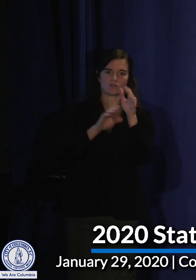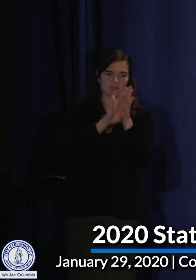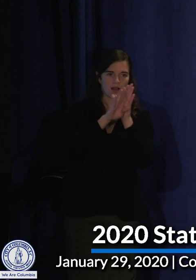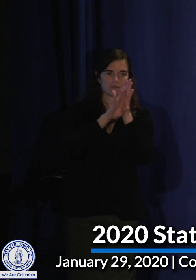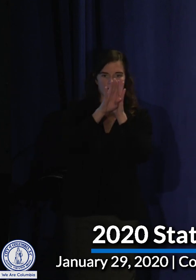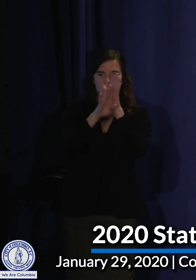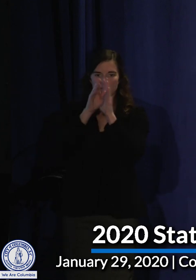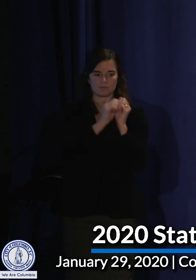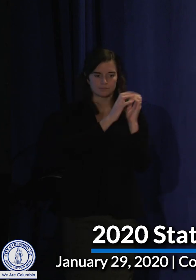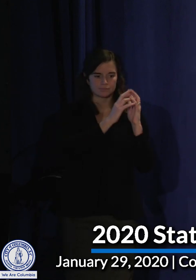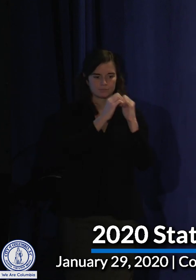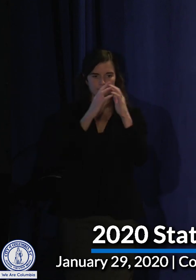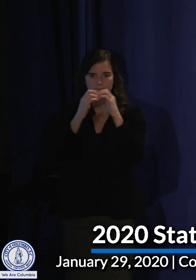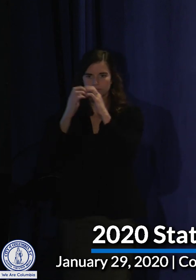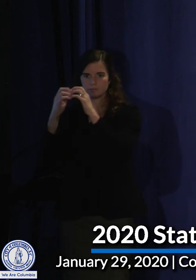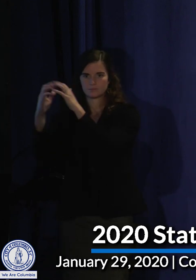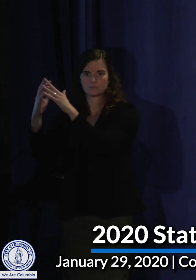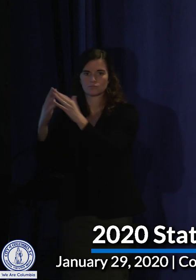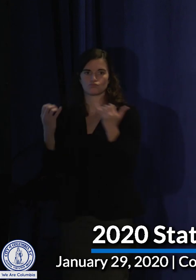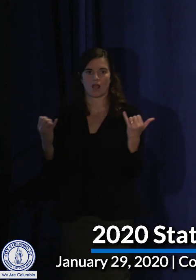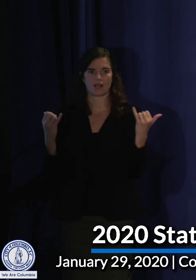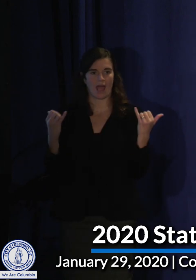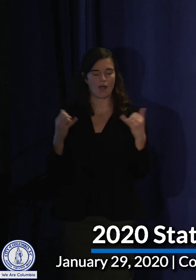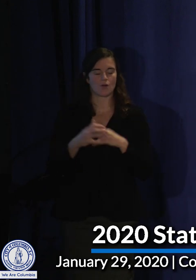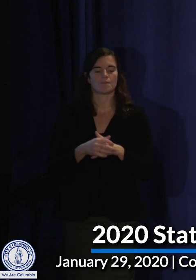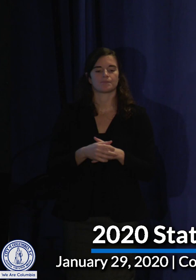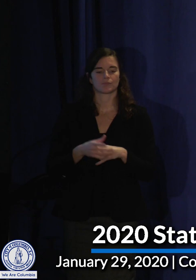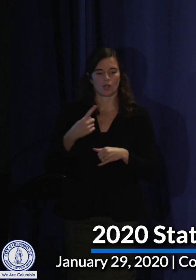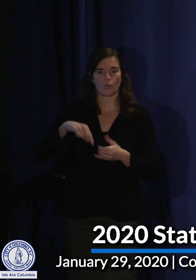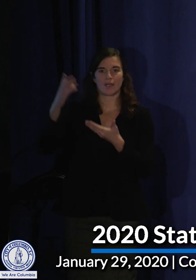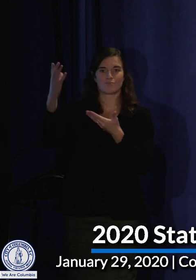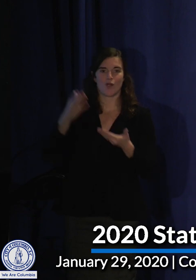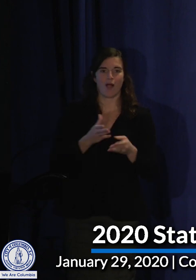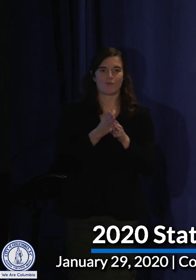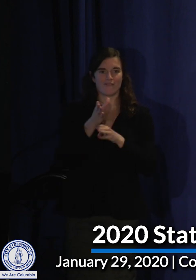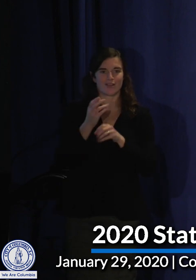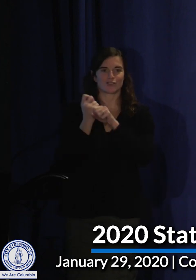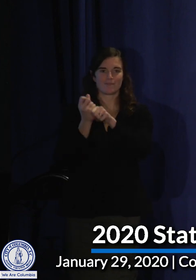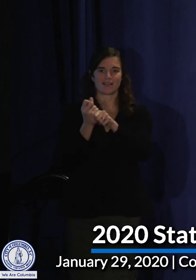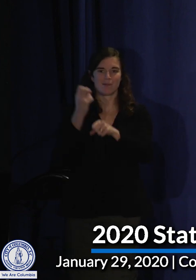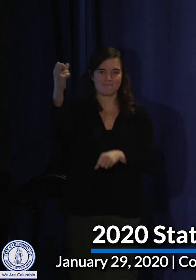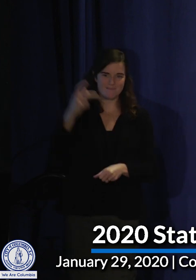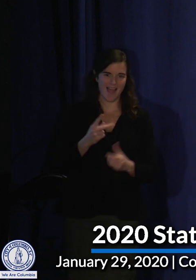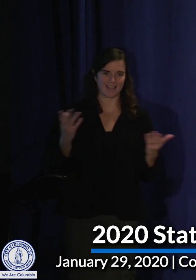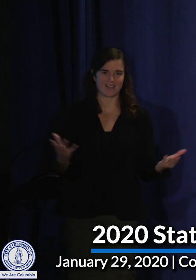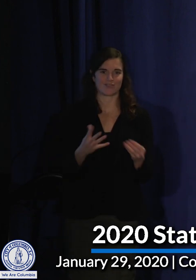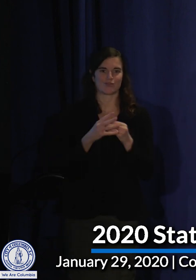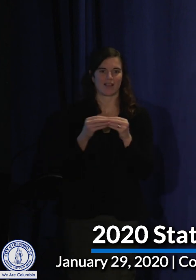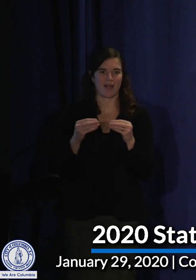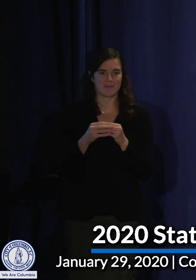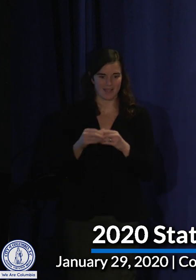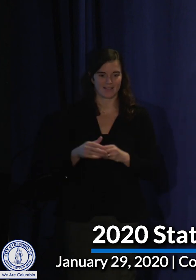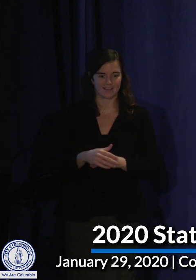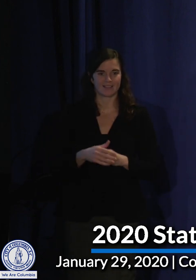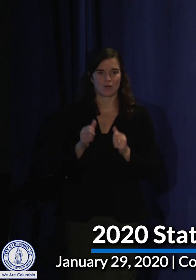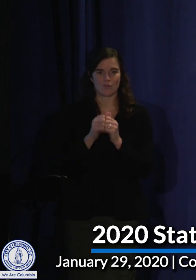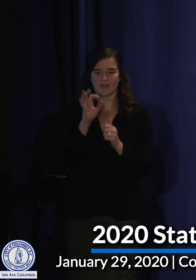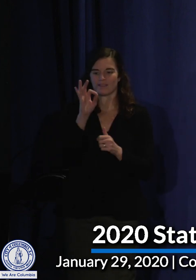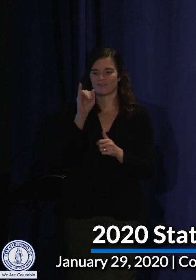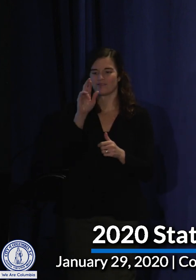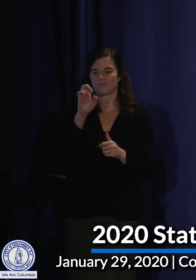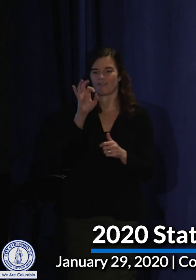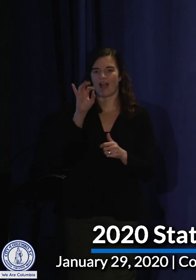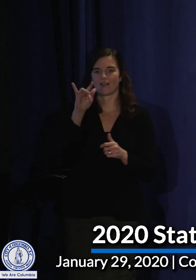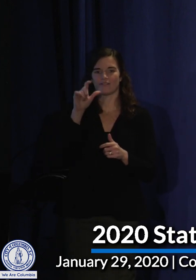preservation underway as we speak. We brought professional baseball back to Columbia with the Fireflies